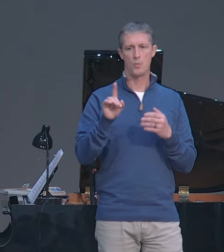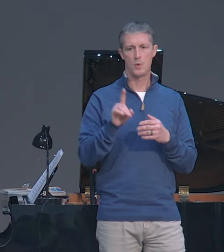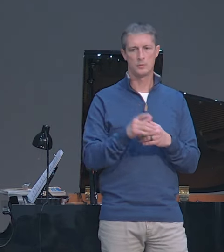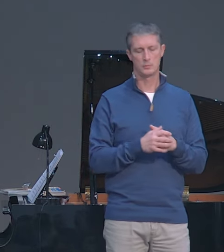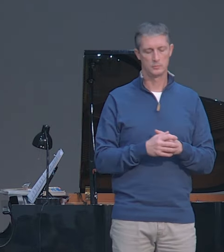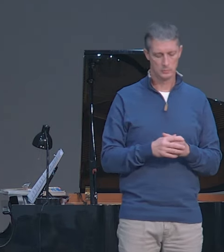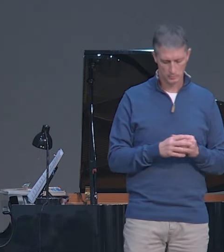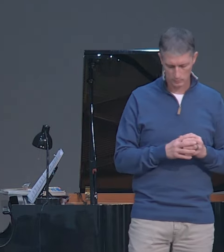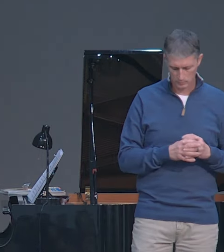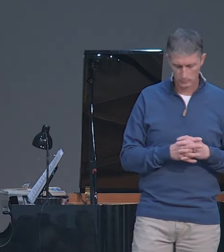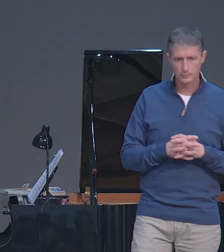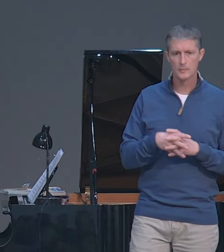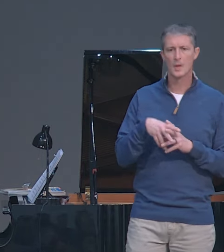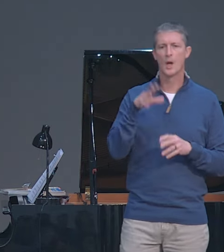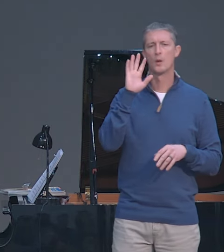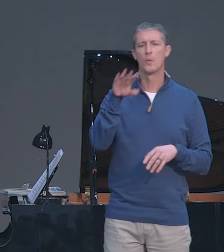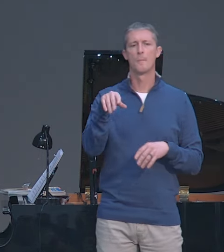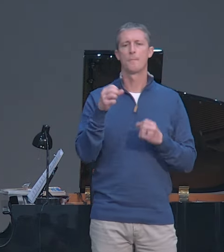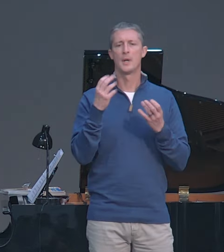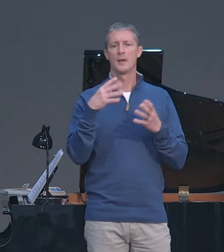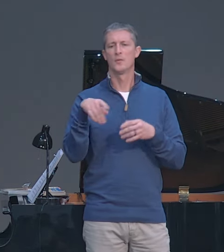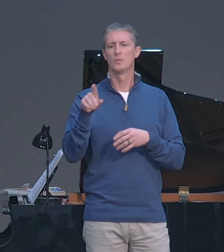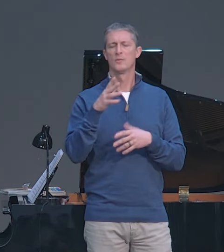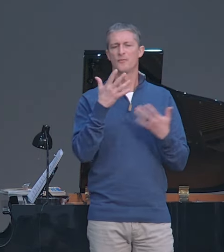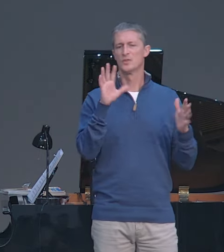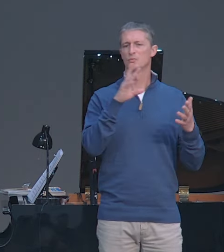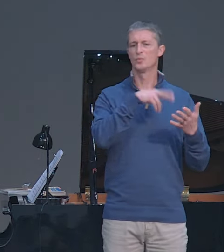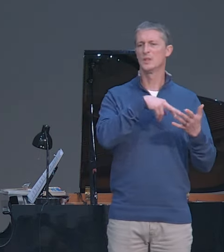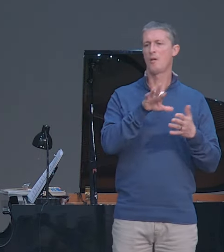have read through all of Scripture.